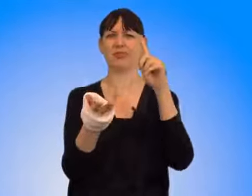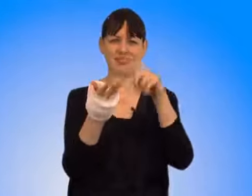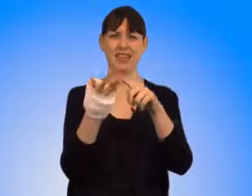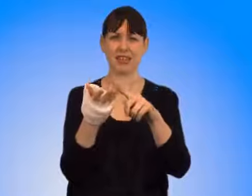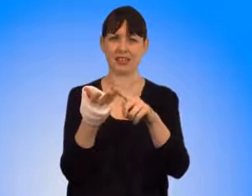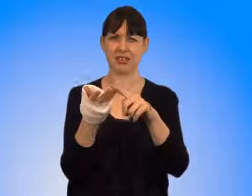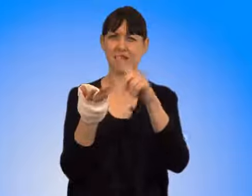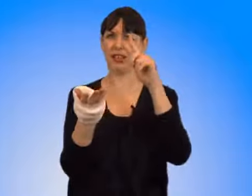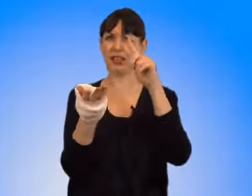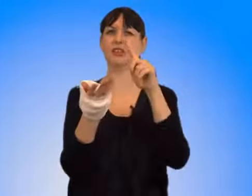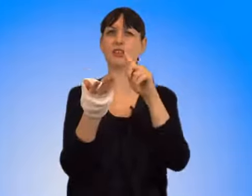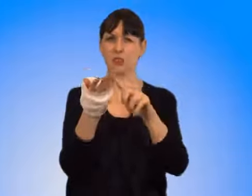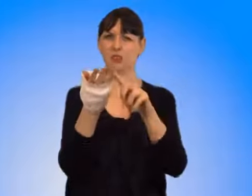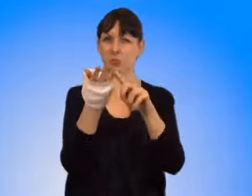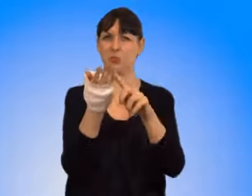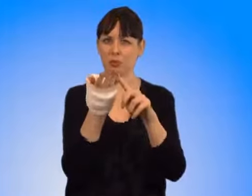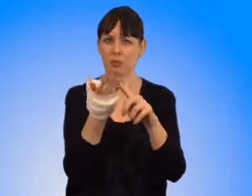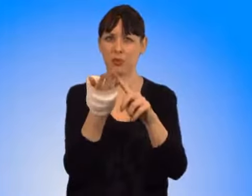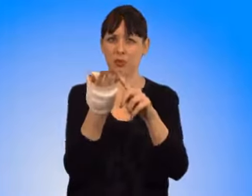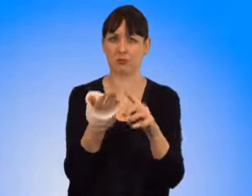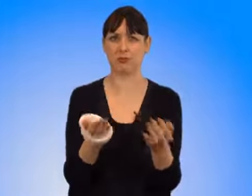a snack, and a newspaper with you.